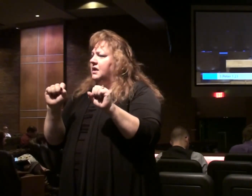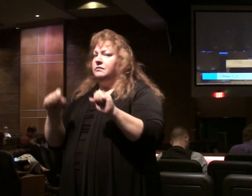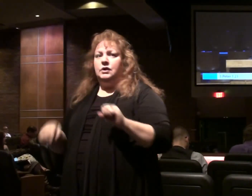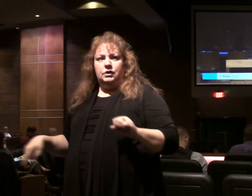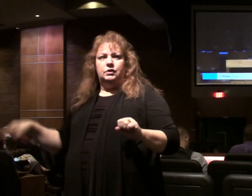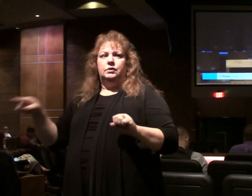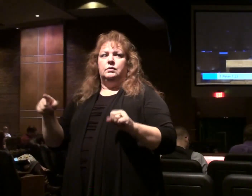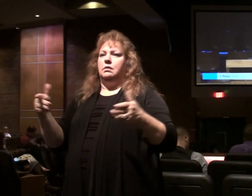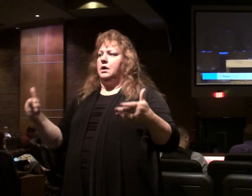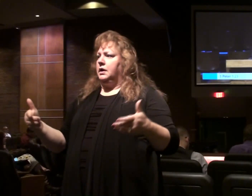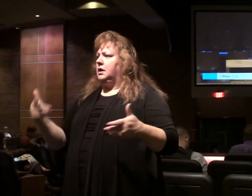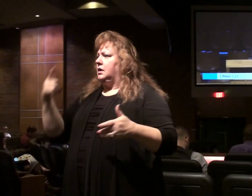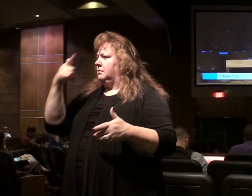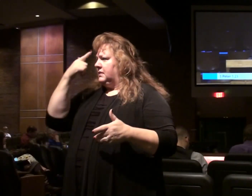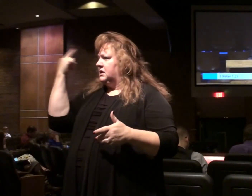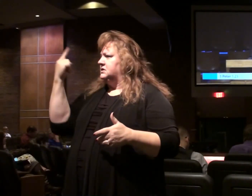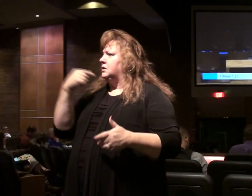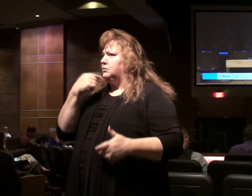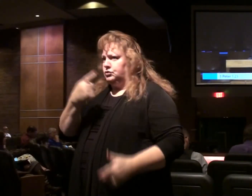testimony to that.